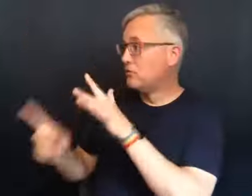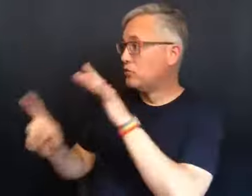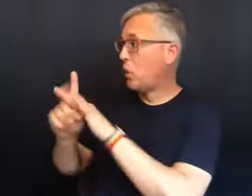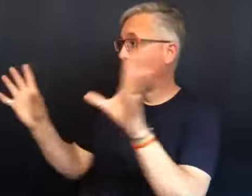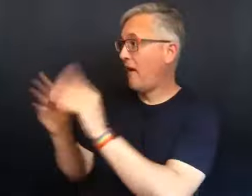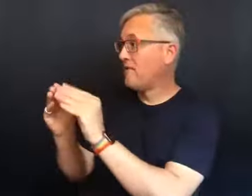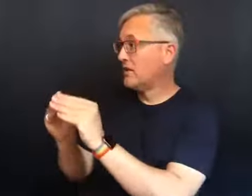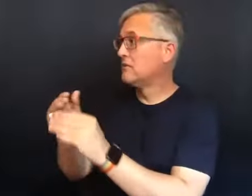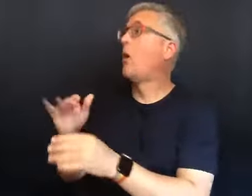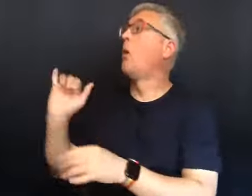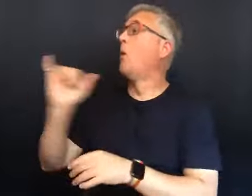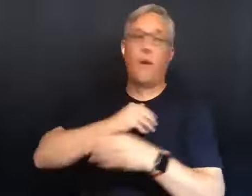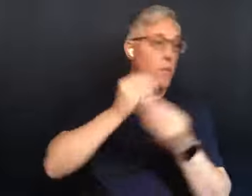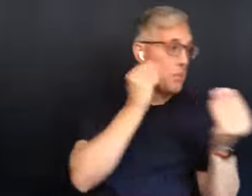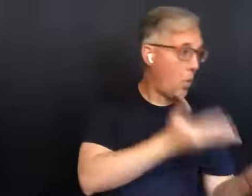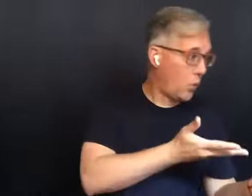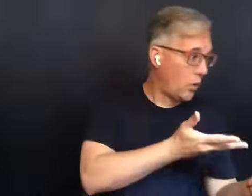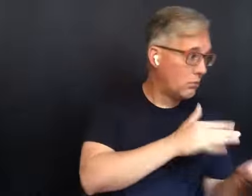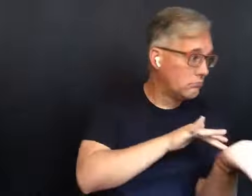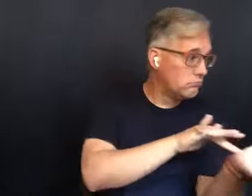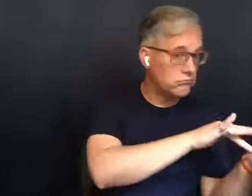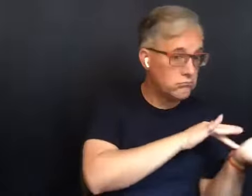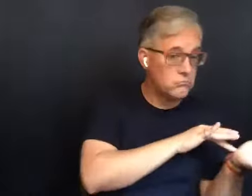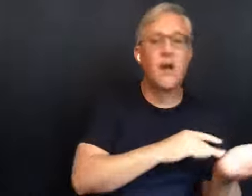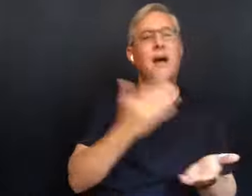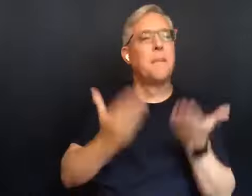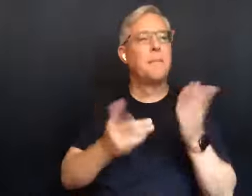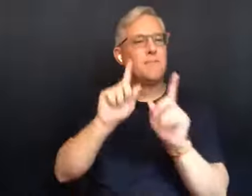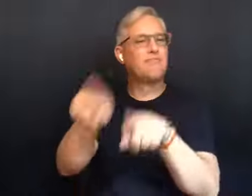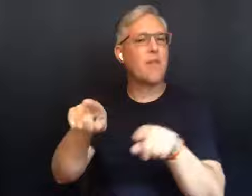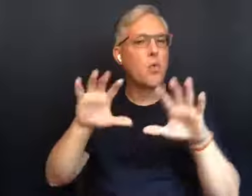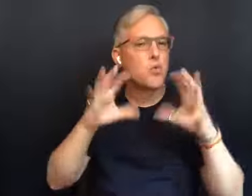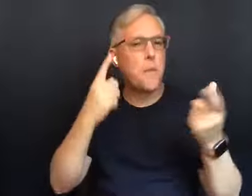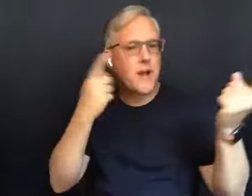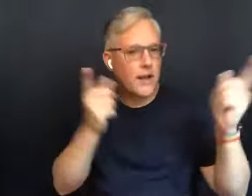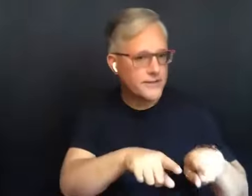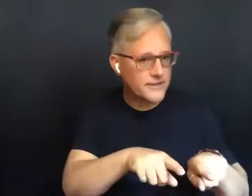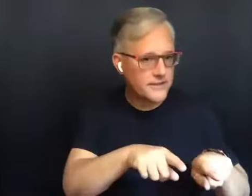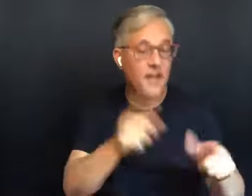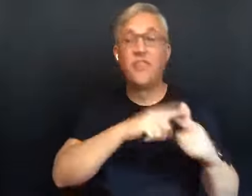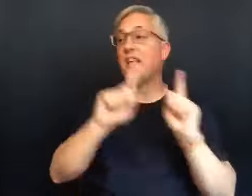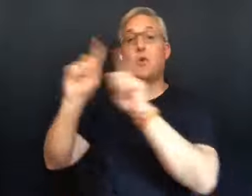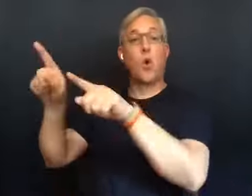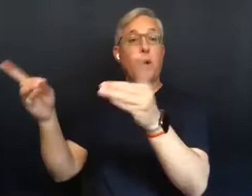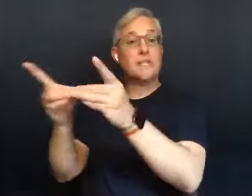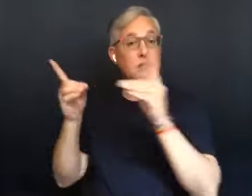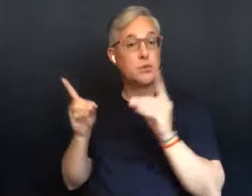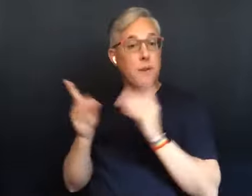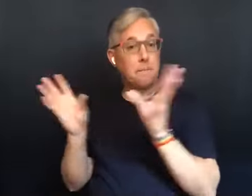If I was presented new information, I would report that. There's a lot of new information. Like if you've